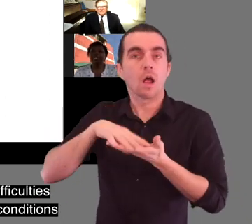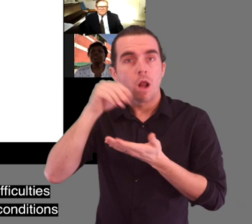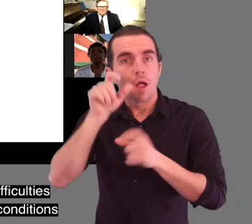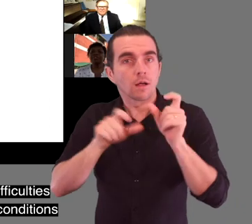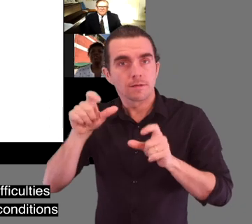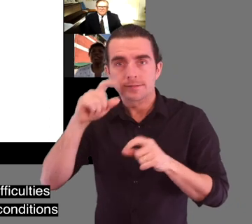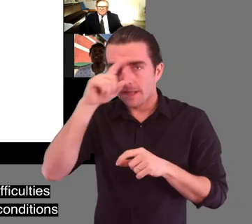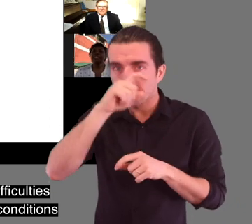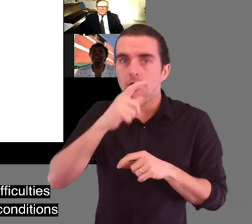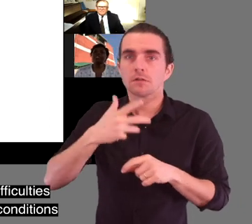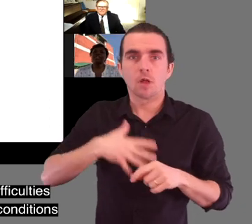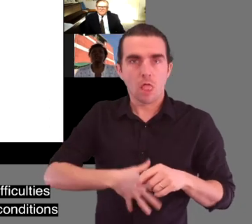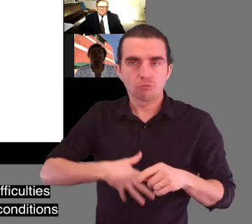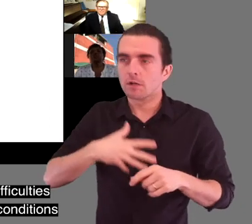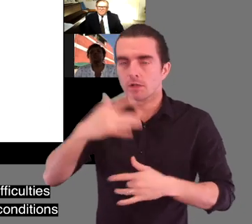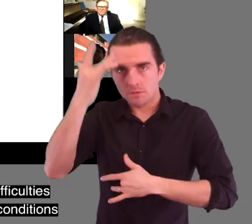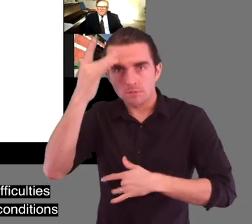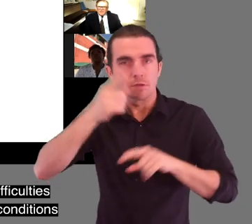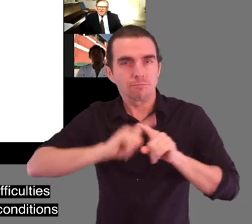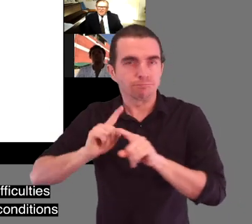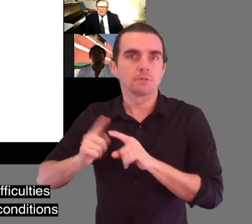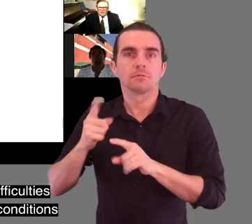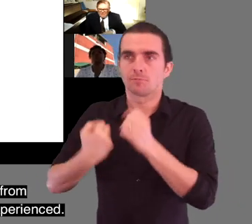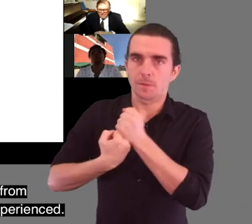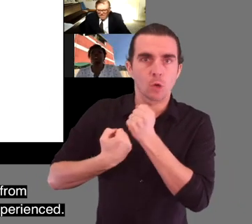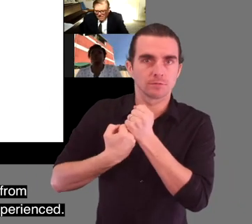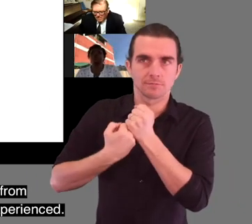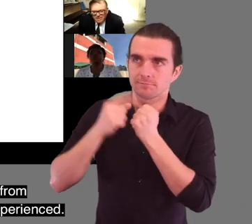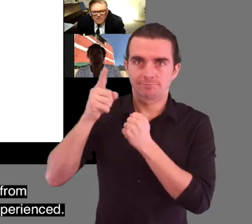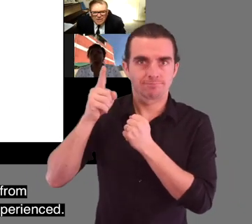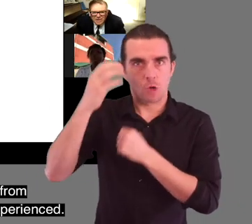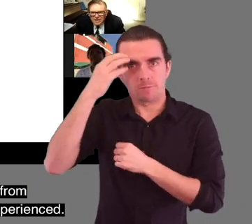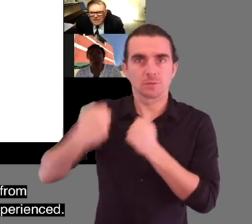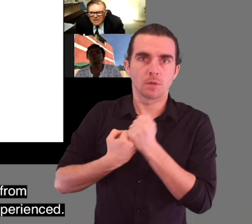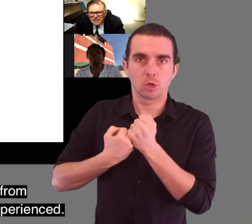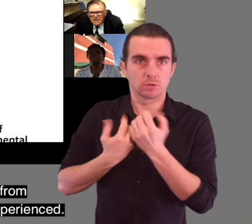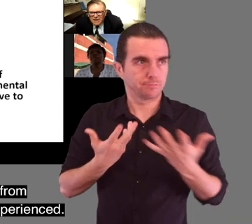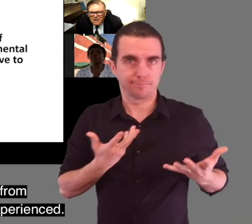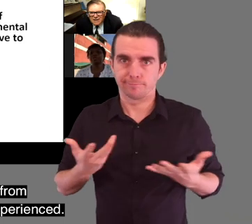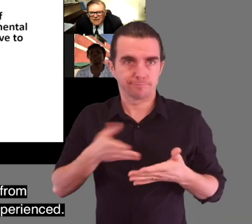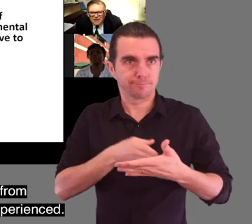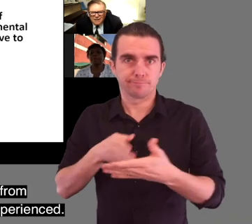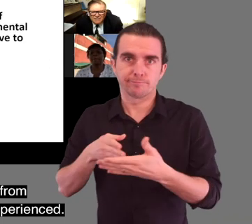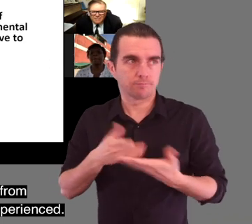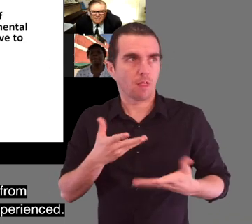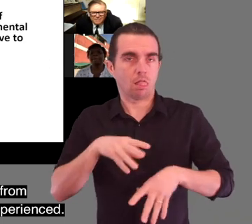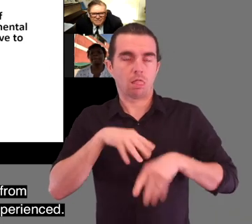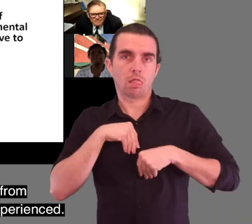learning difficulties, and those with chronic conditions who need support from the government were experienced.